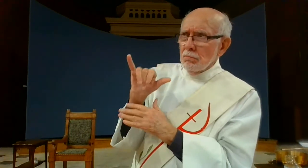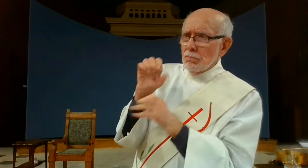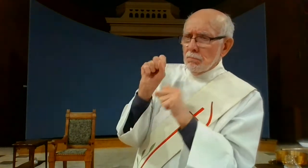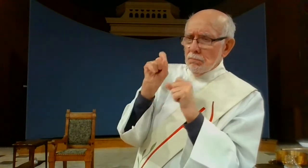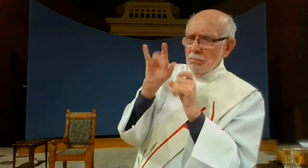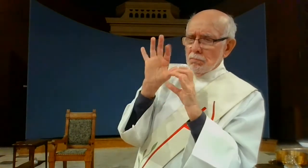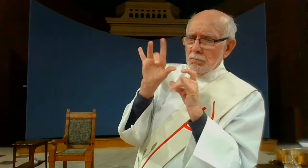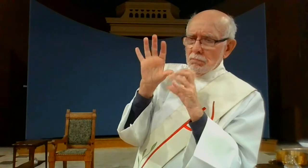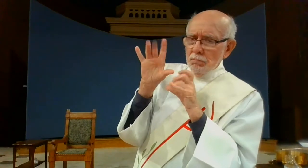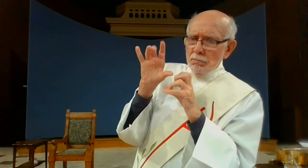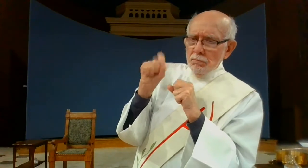were astounded